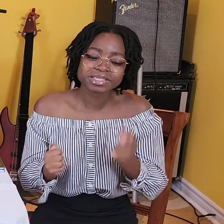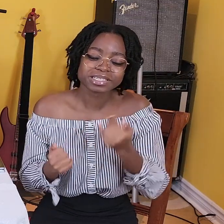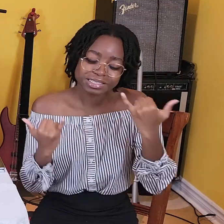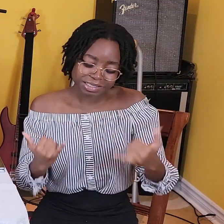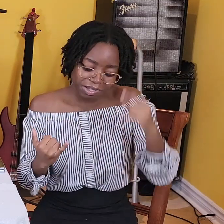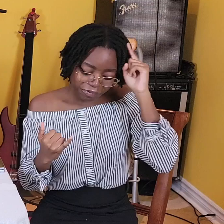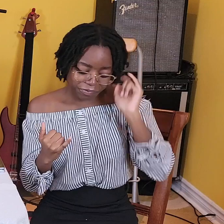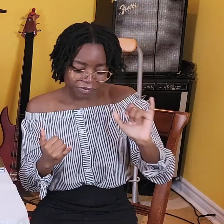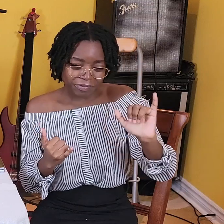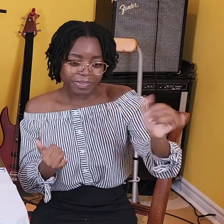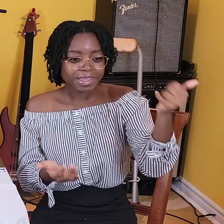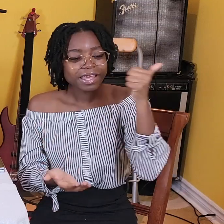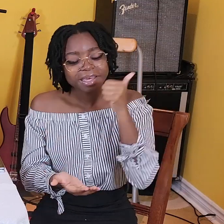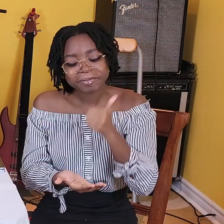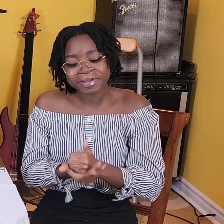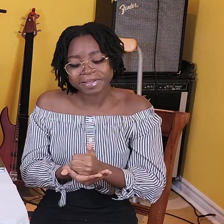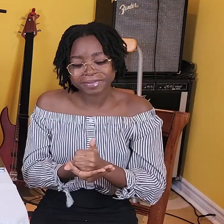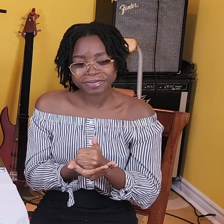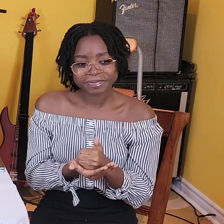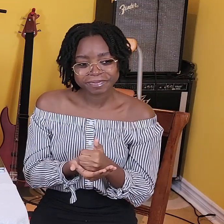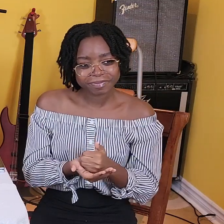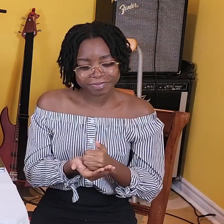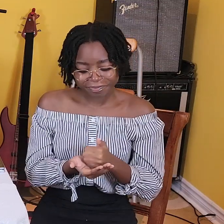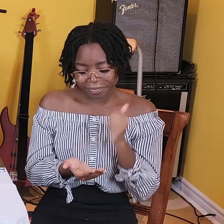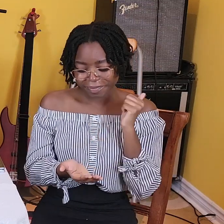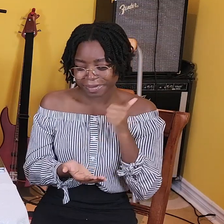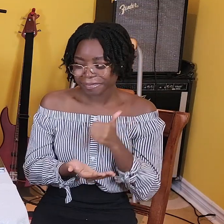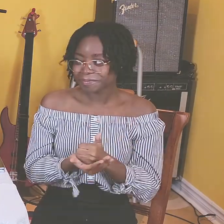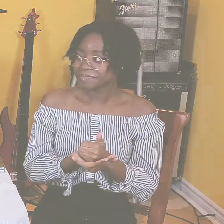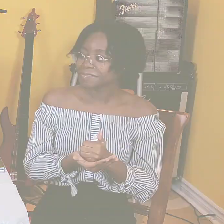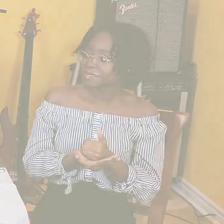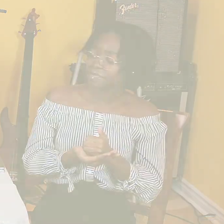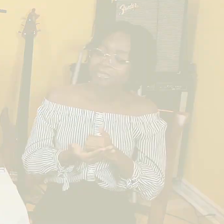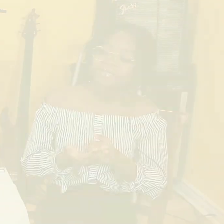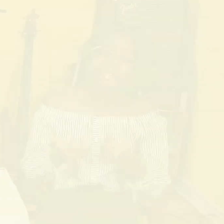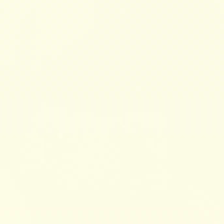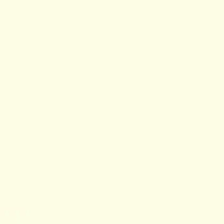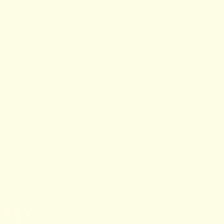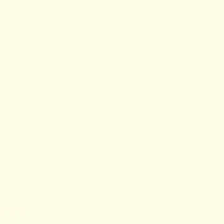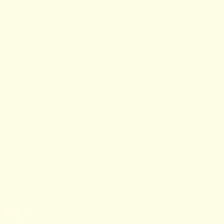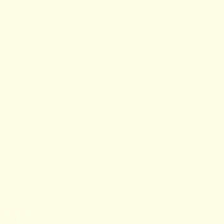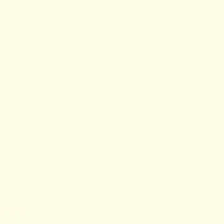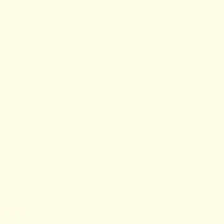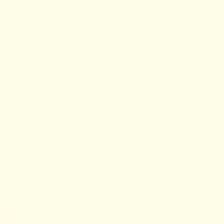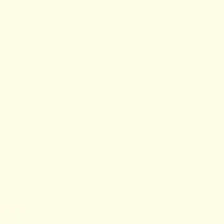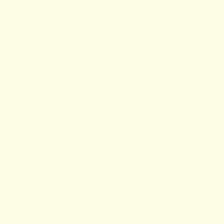Amen. Amen. Amen. We want to thank you.